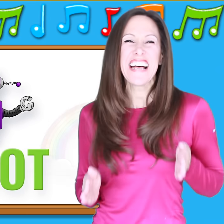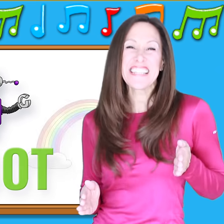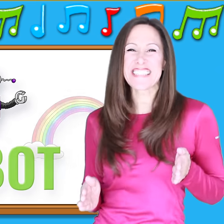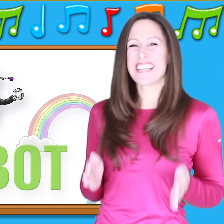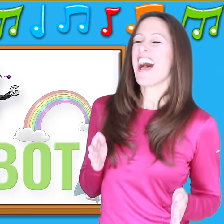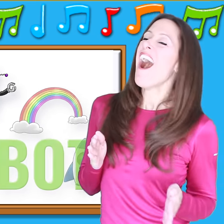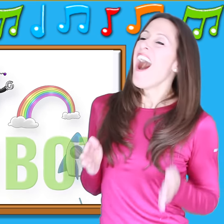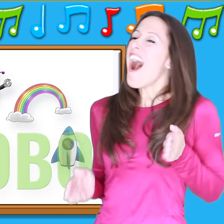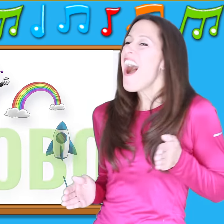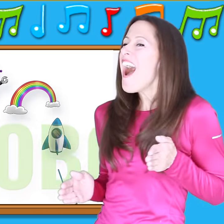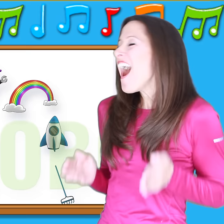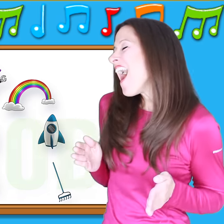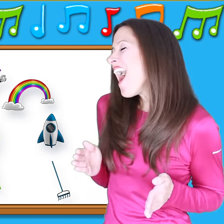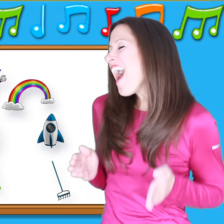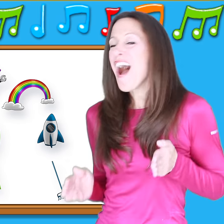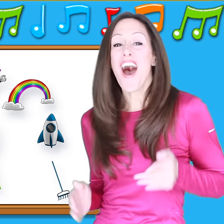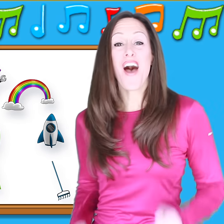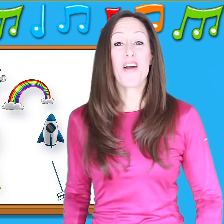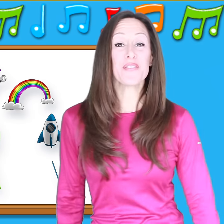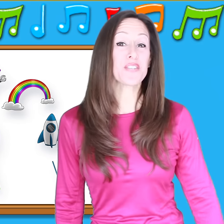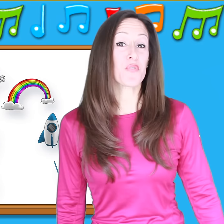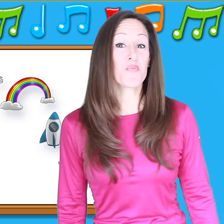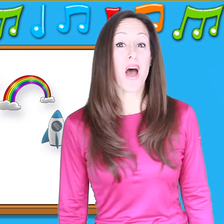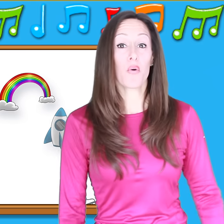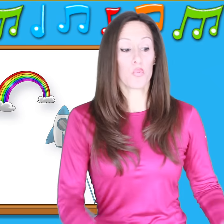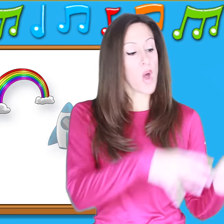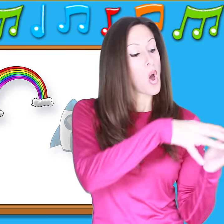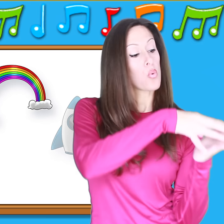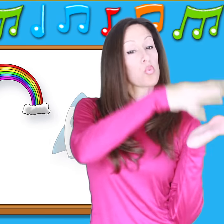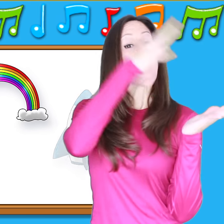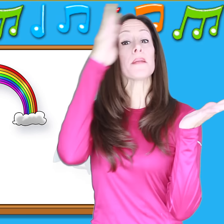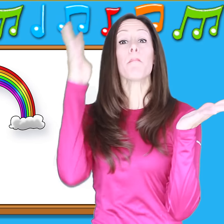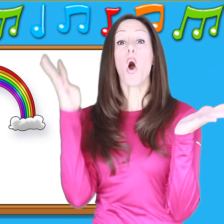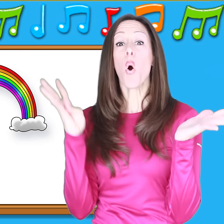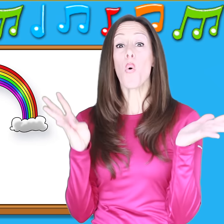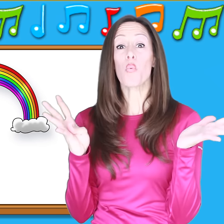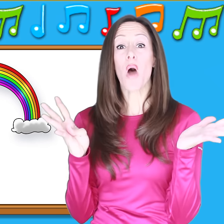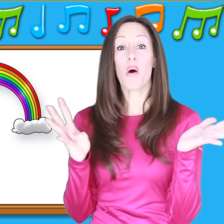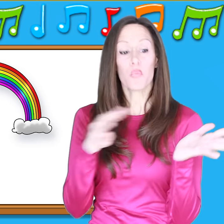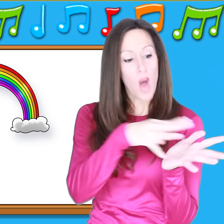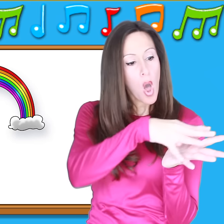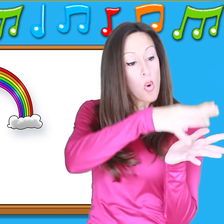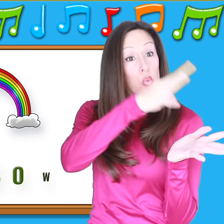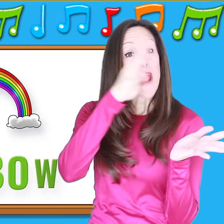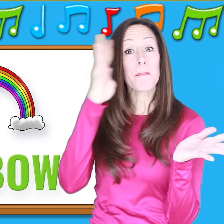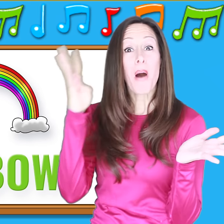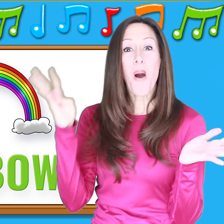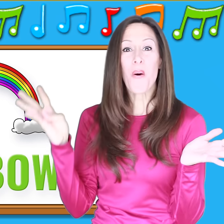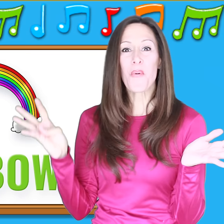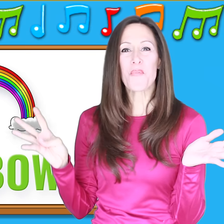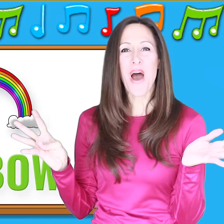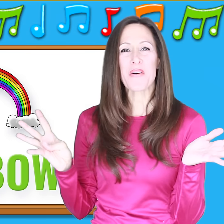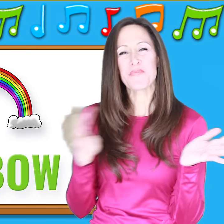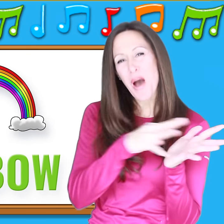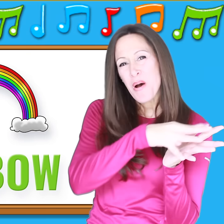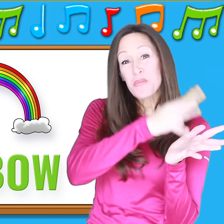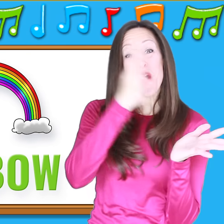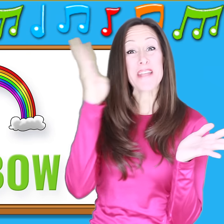robot. R is for rainbow, rainbow,